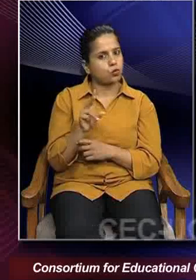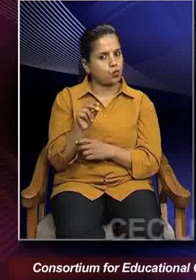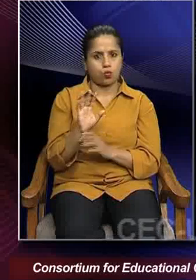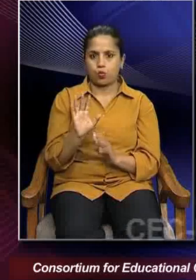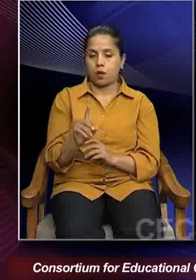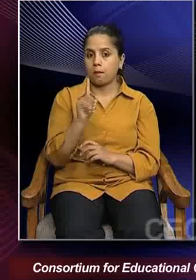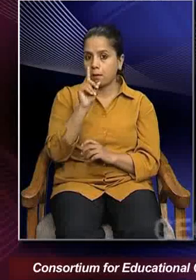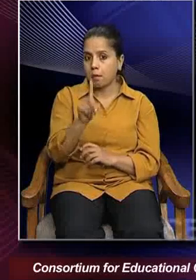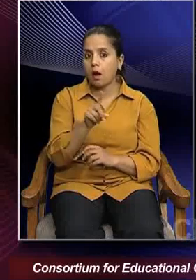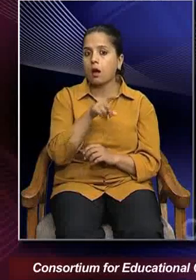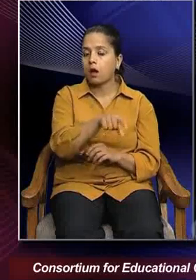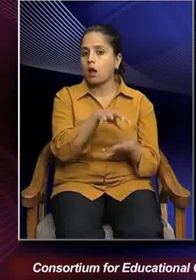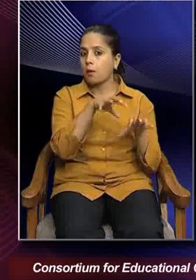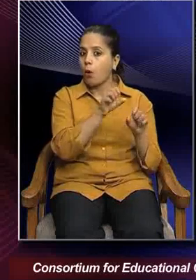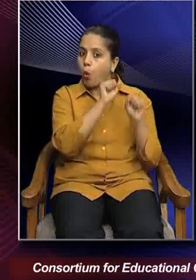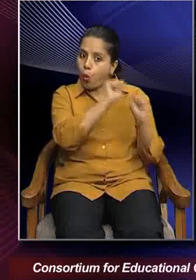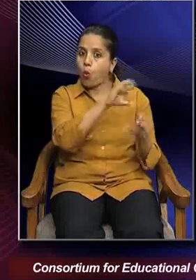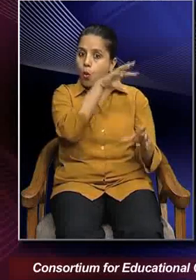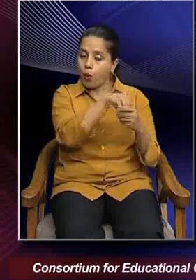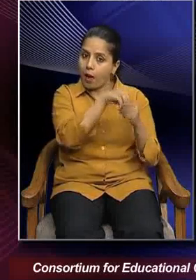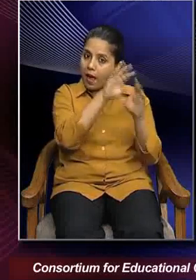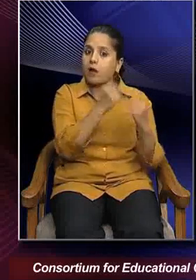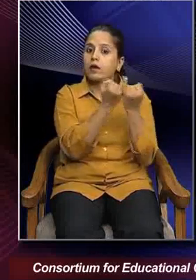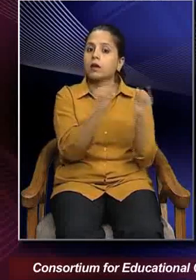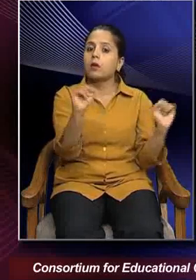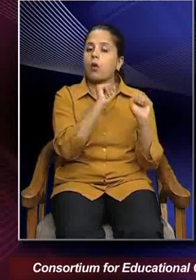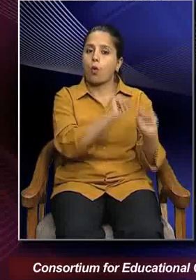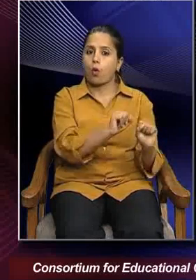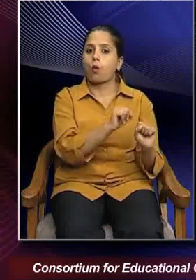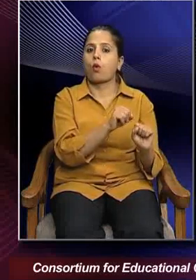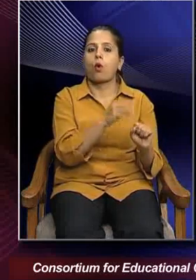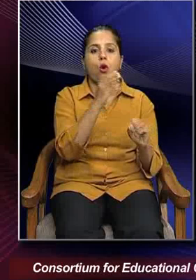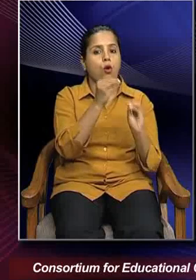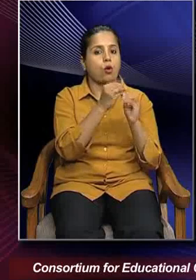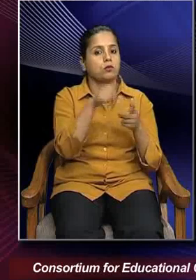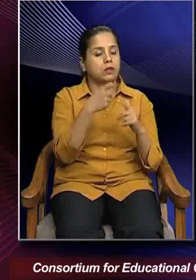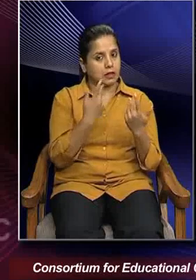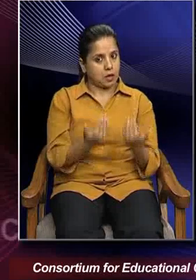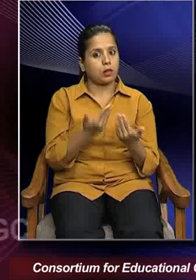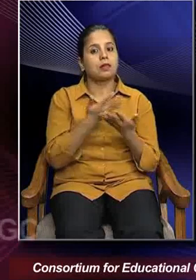but possesses its own independent and objective existence.